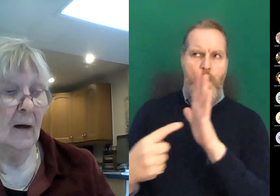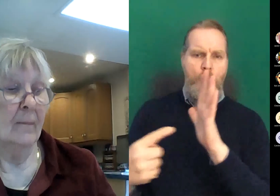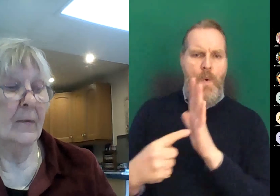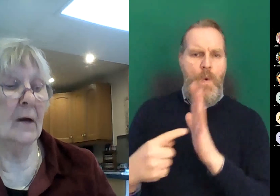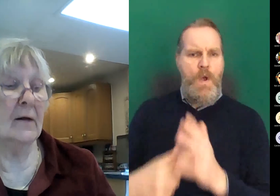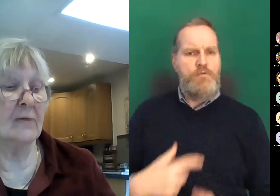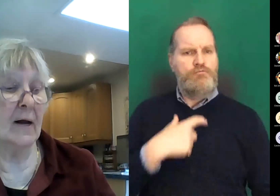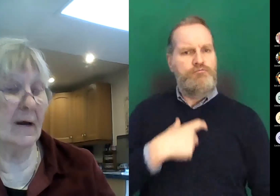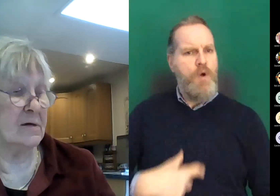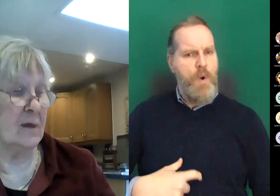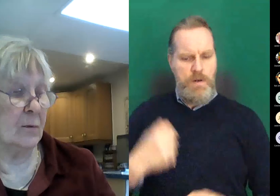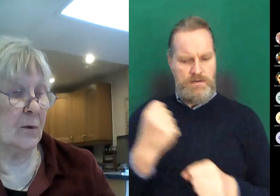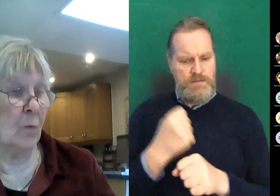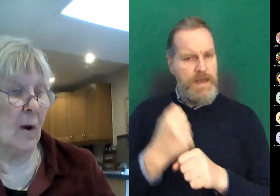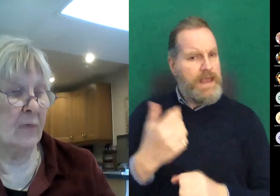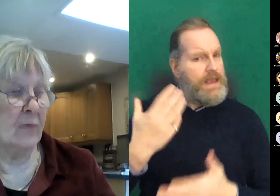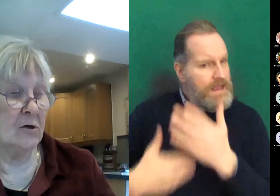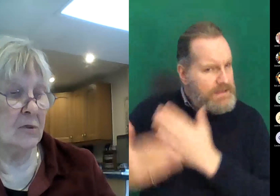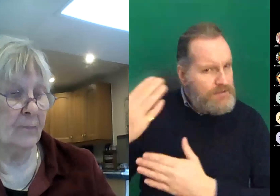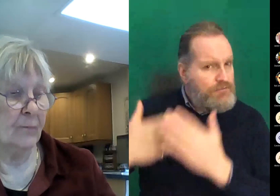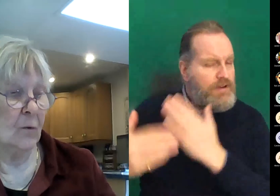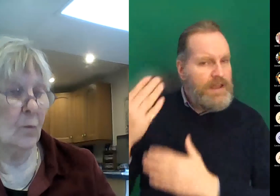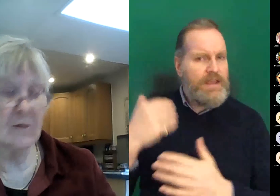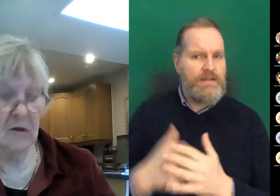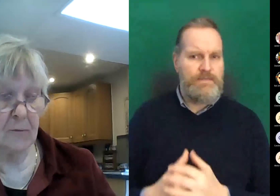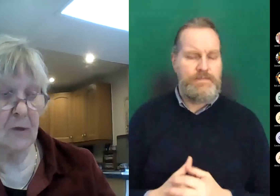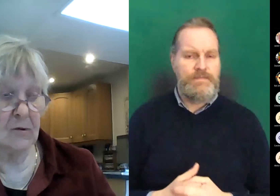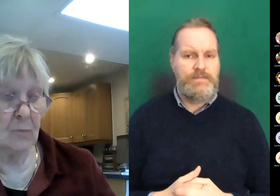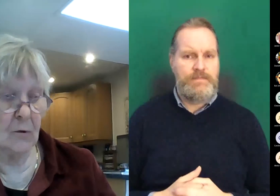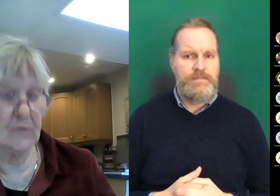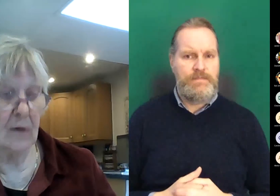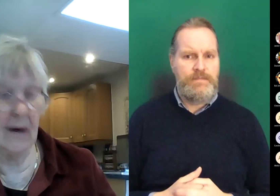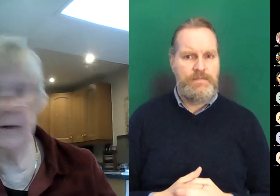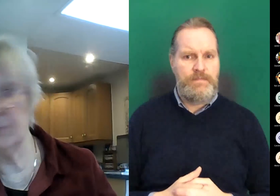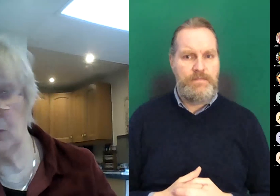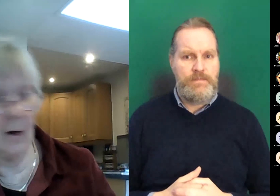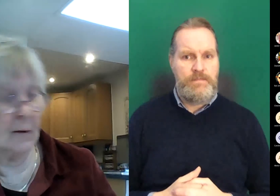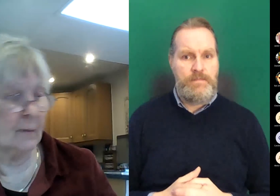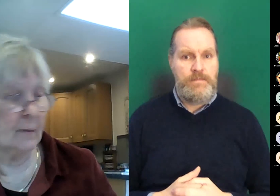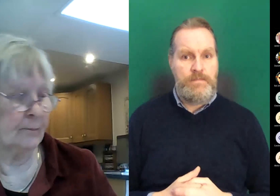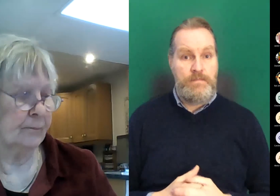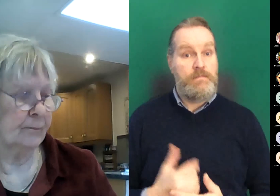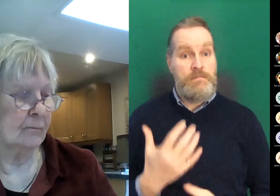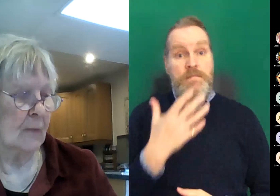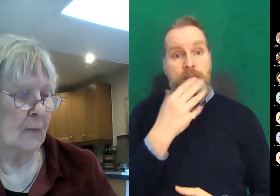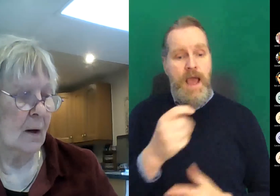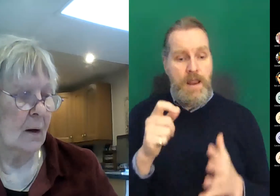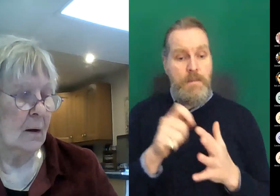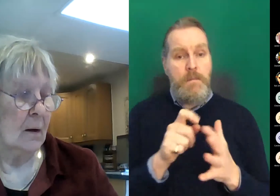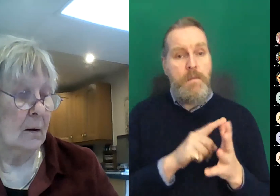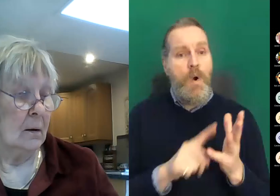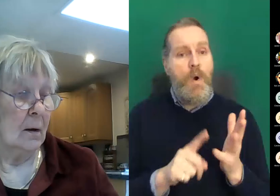history that leaves a legacy with a wide reach. One such person was the late Paul Hunt.